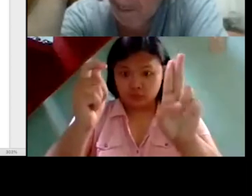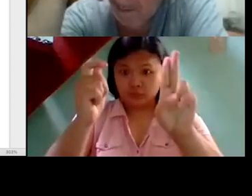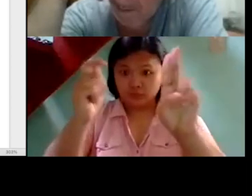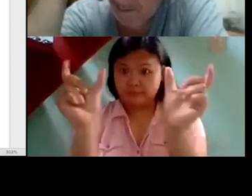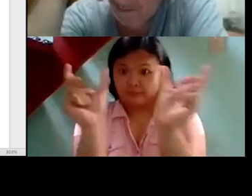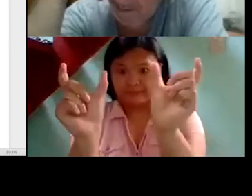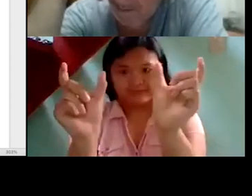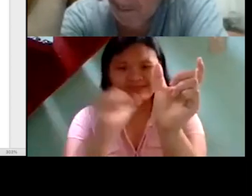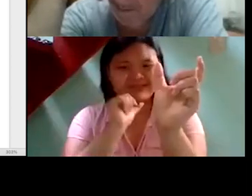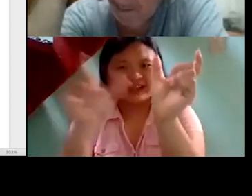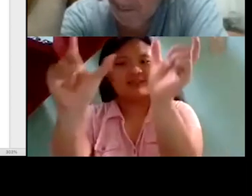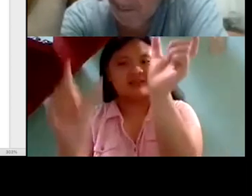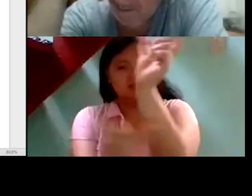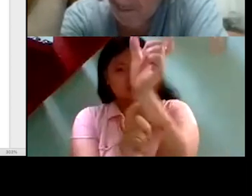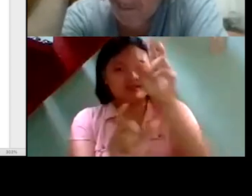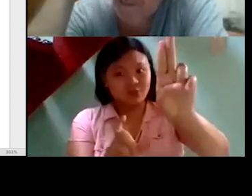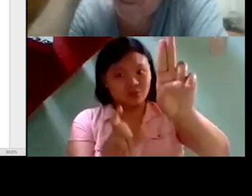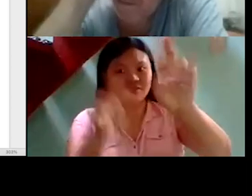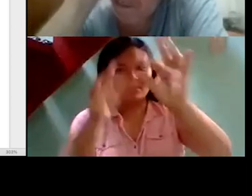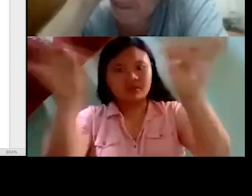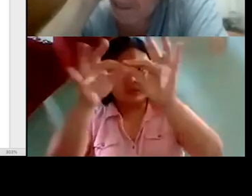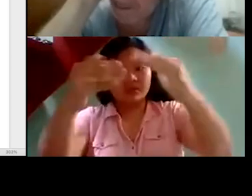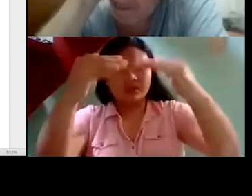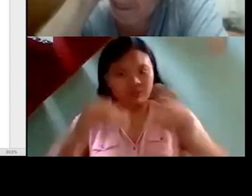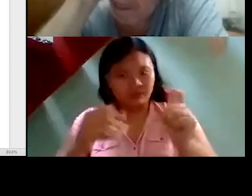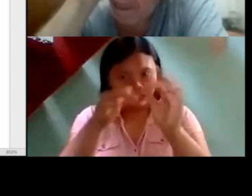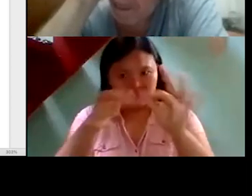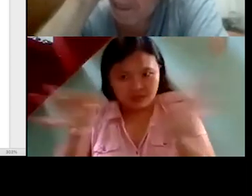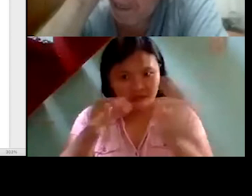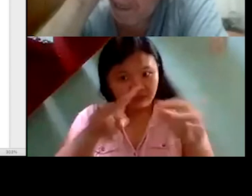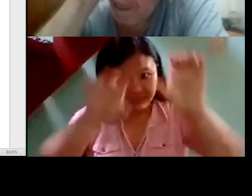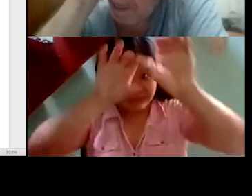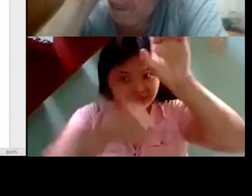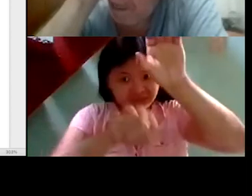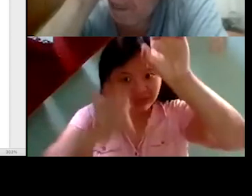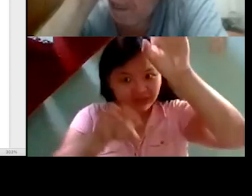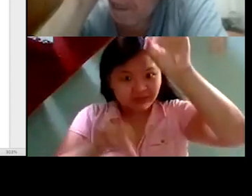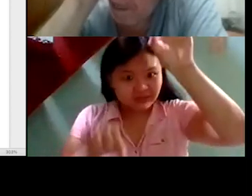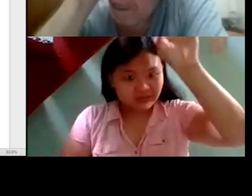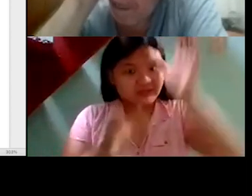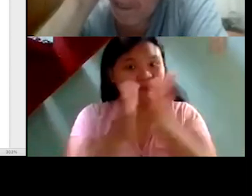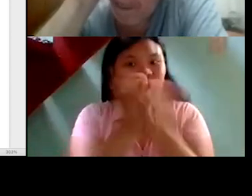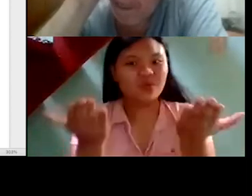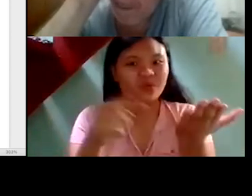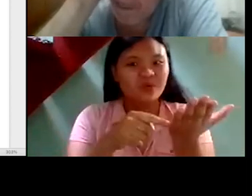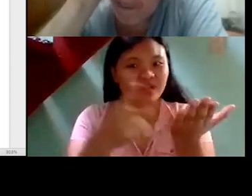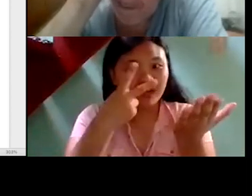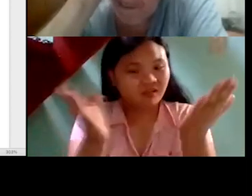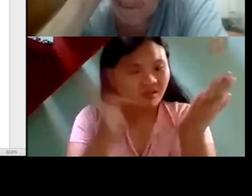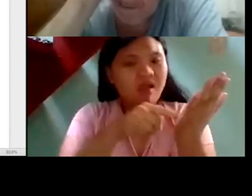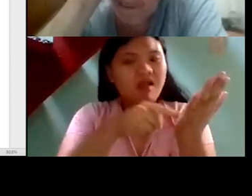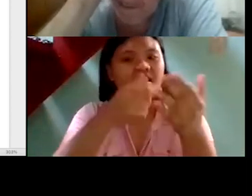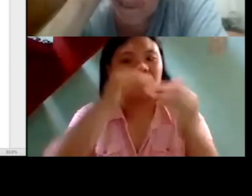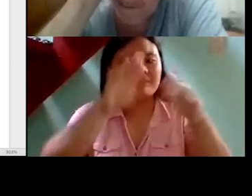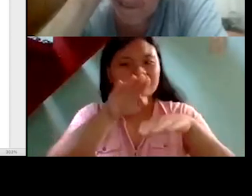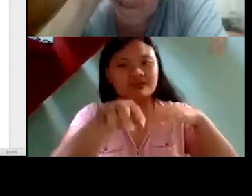So if we do it your way, where we have signs then that are not very